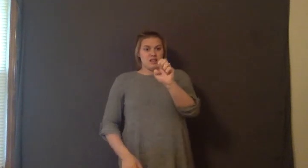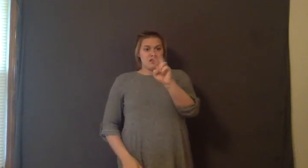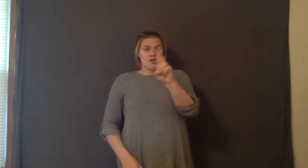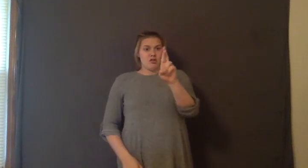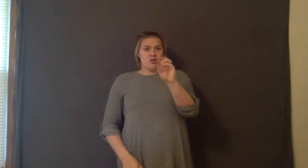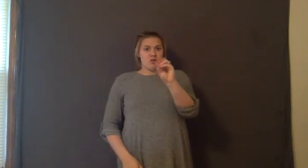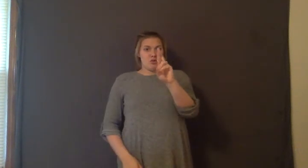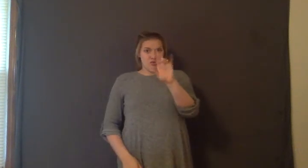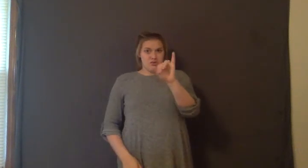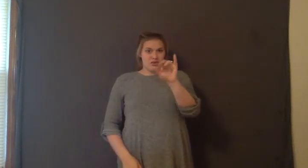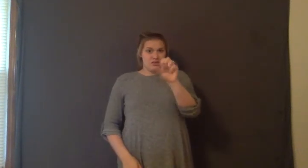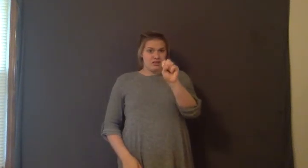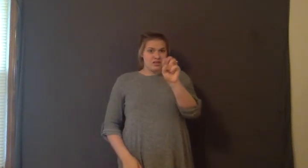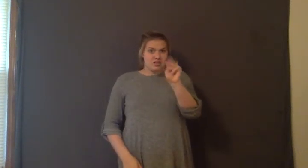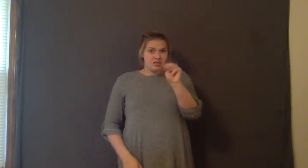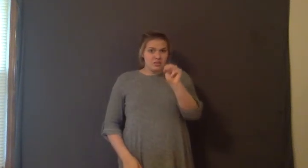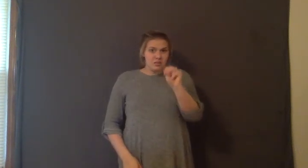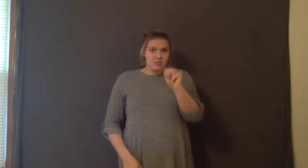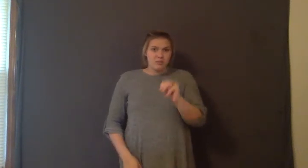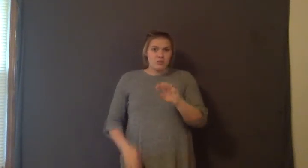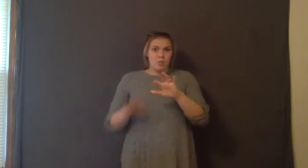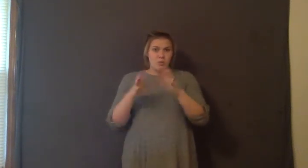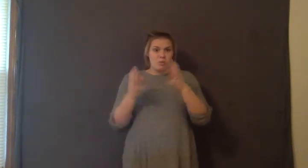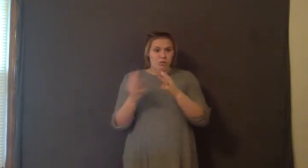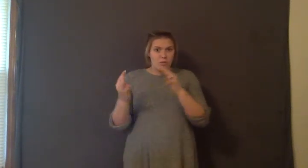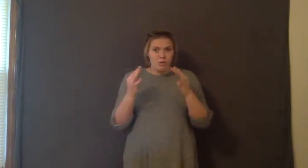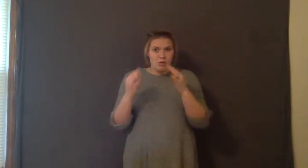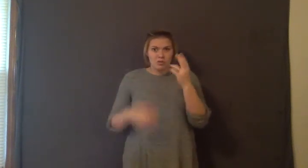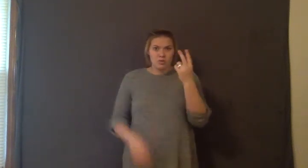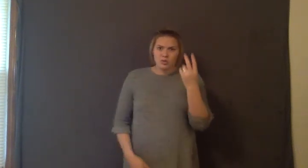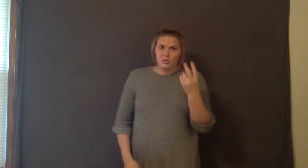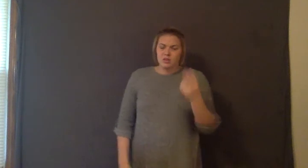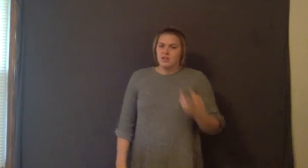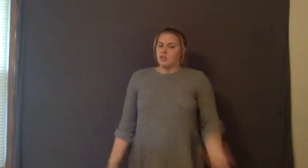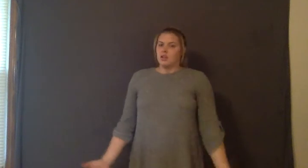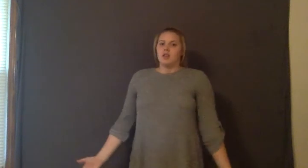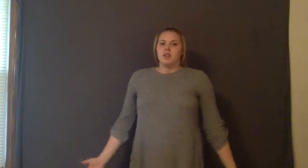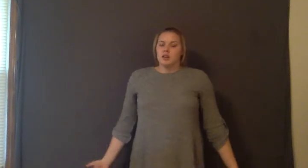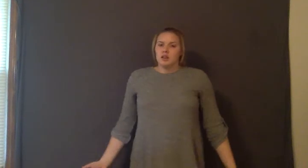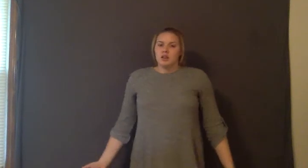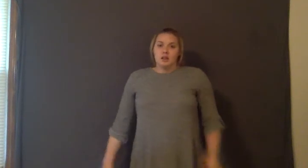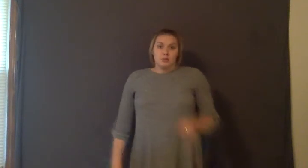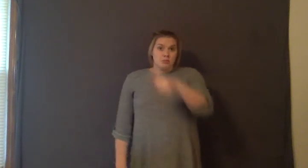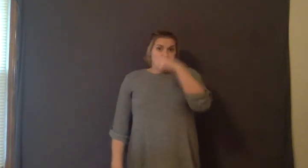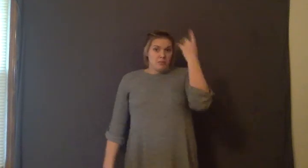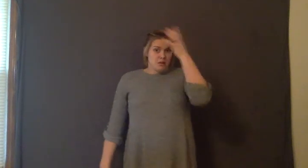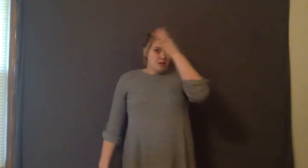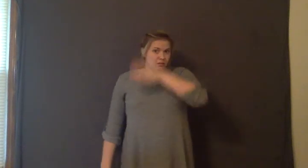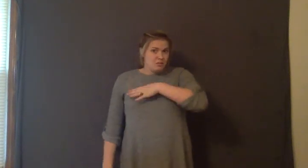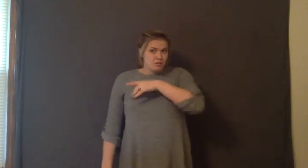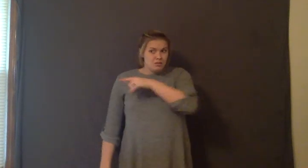of Reconstruction that went on to World War II. We don't really know very much about it, but for African-Americans in this country, that was an era defined by